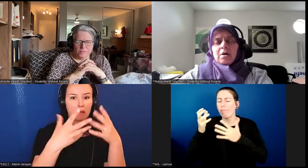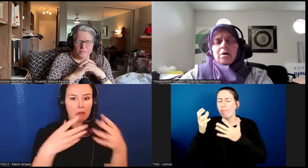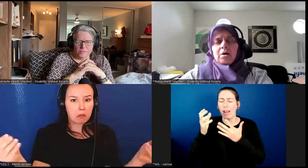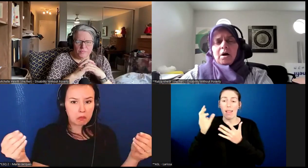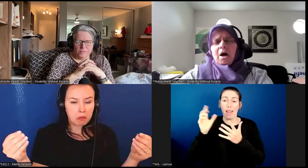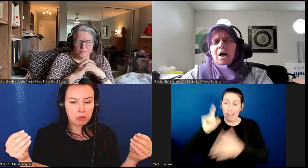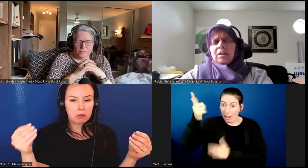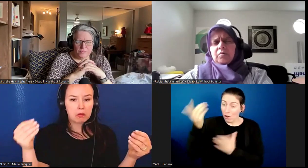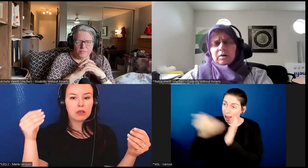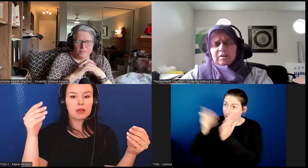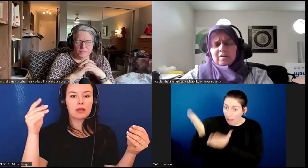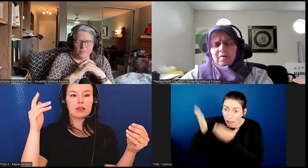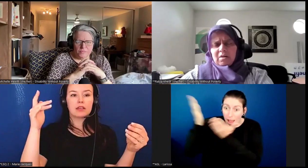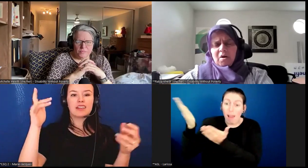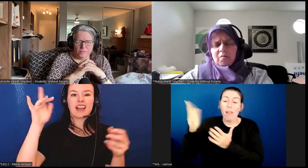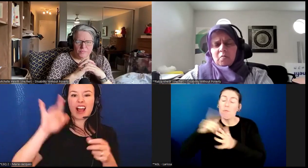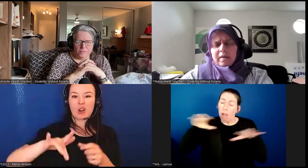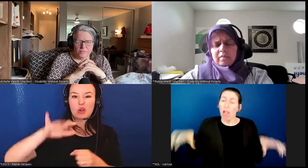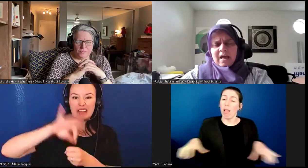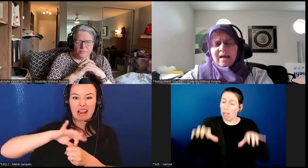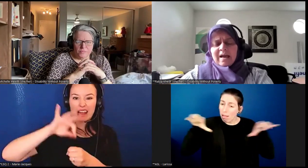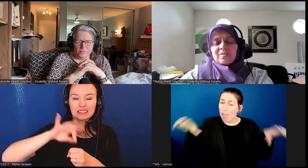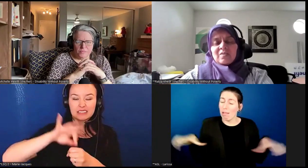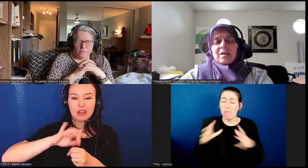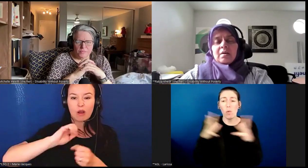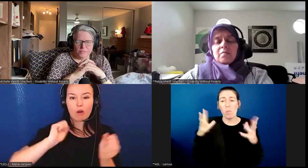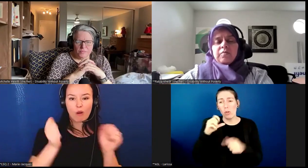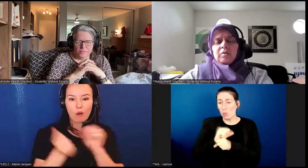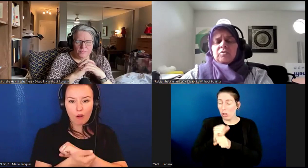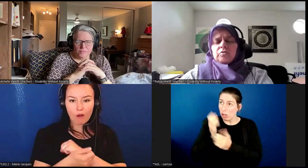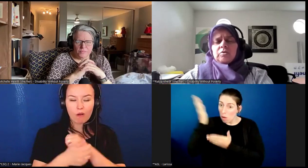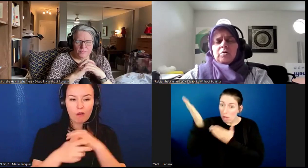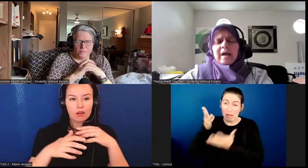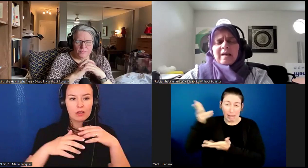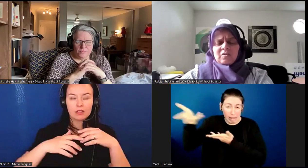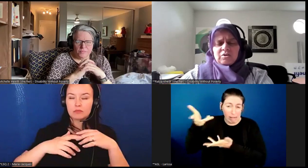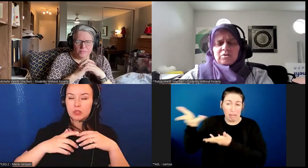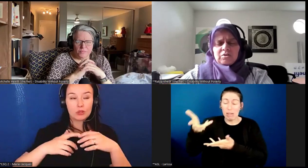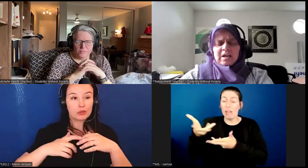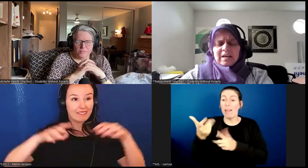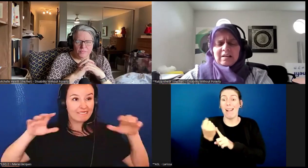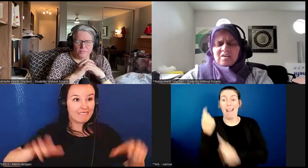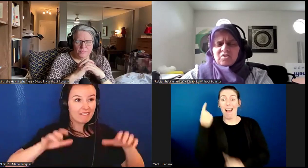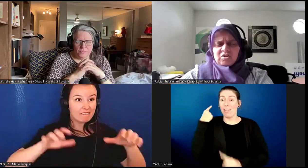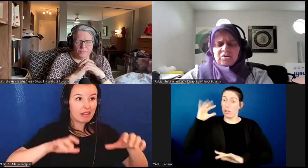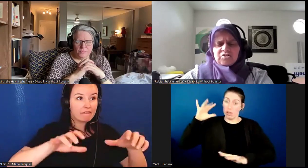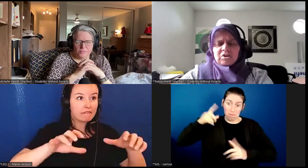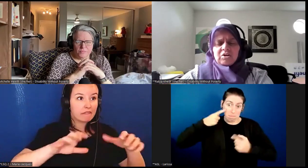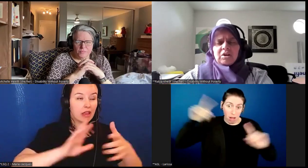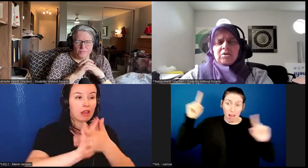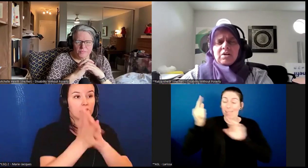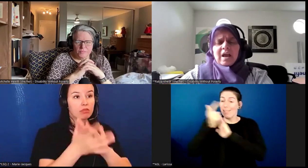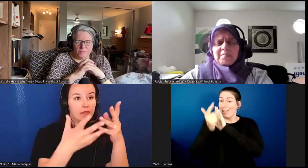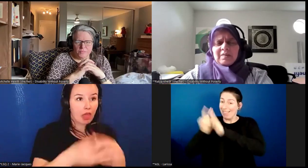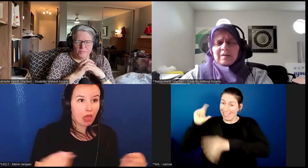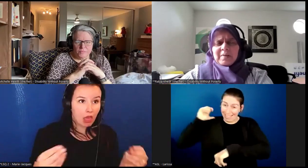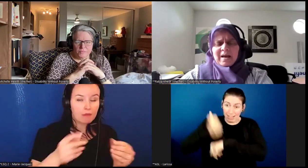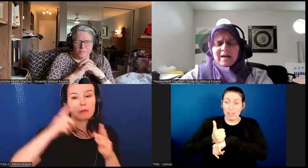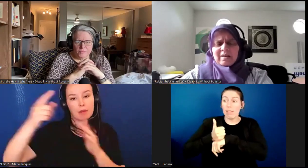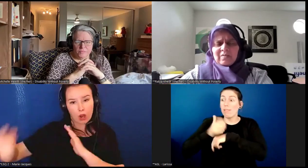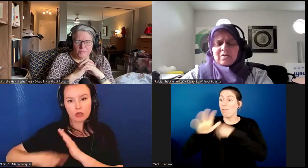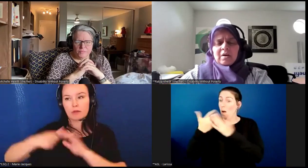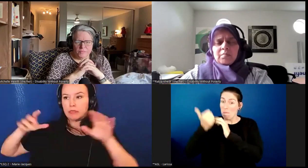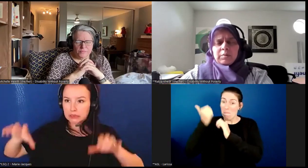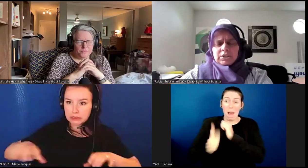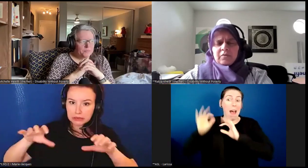and all the work that went along with that, full circle last year, getting legislation unanimously